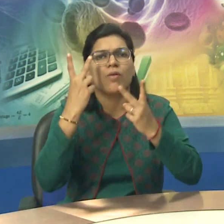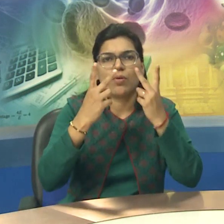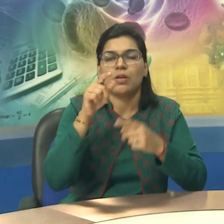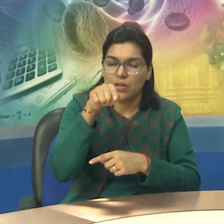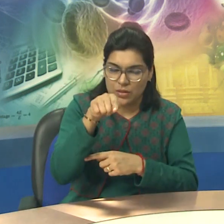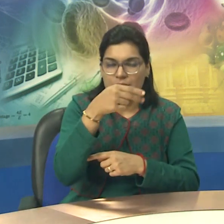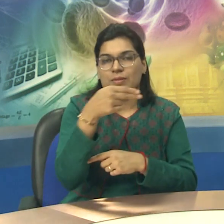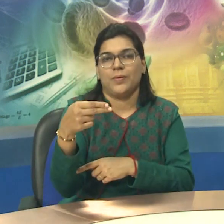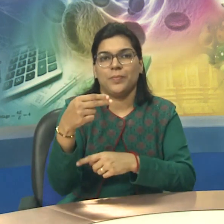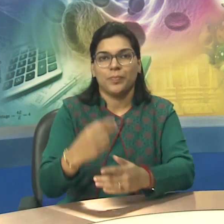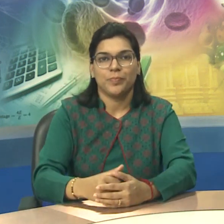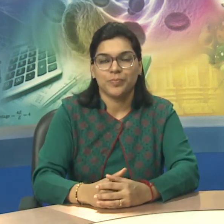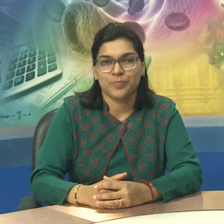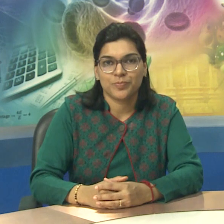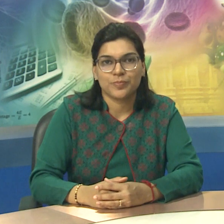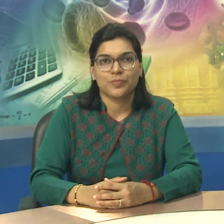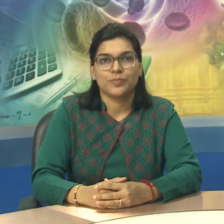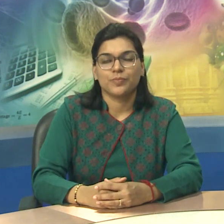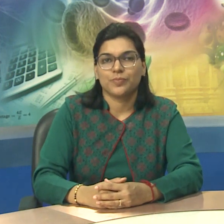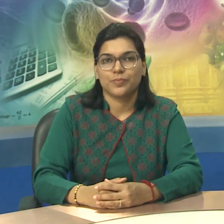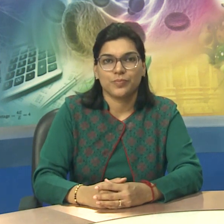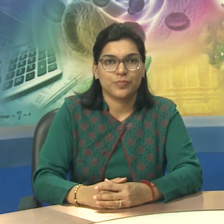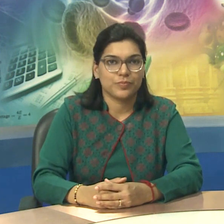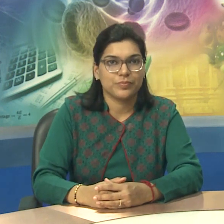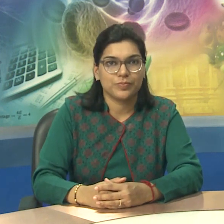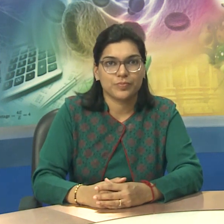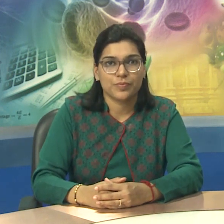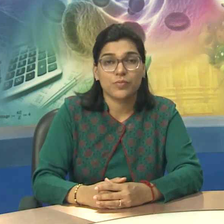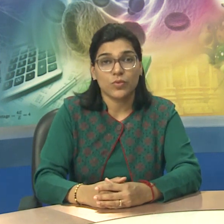Different kinds of visits such as mountain, rivers, etc.